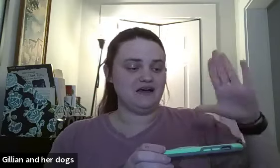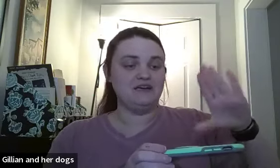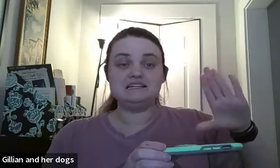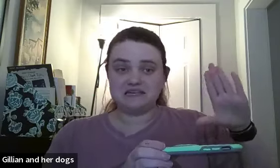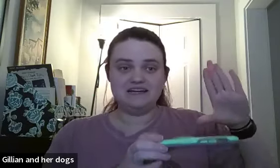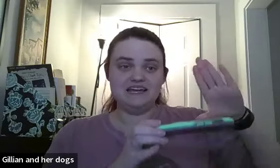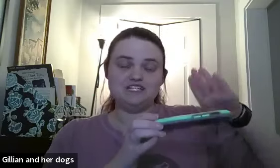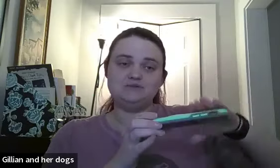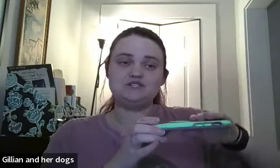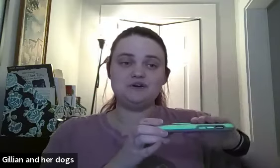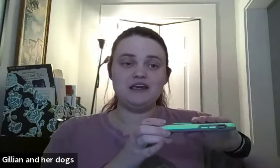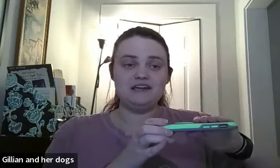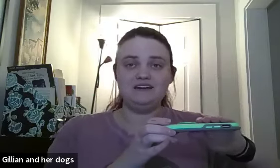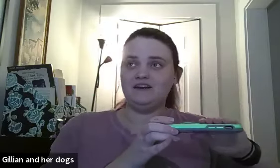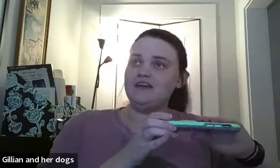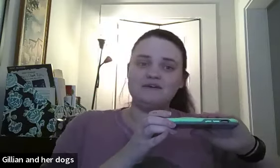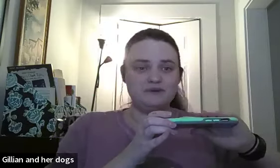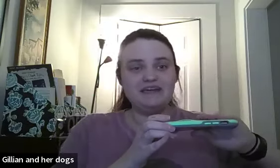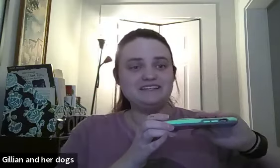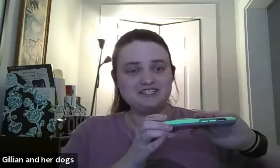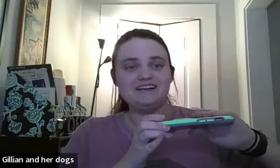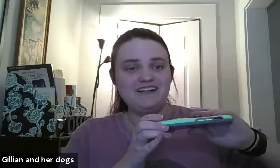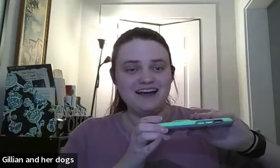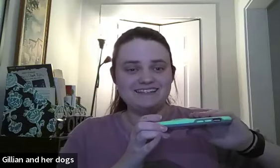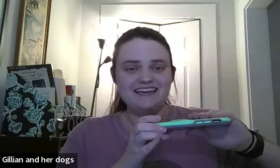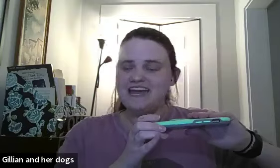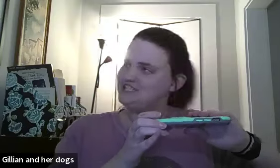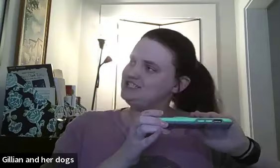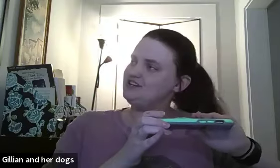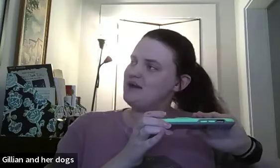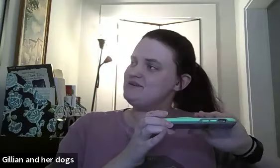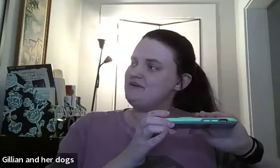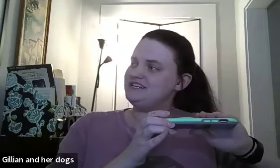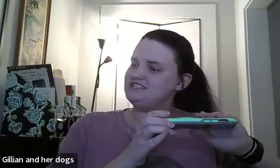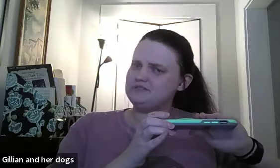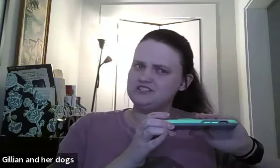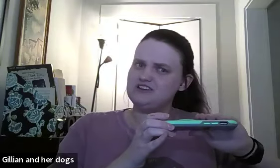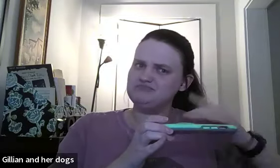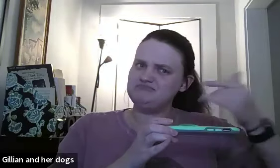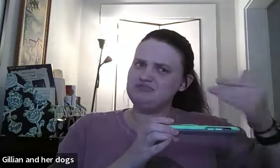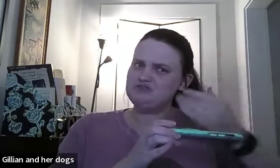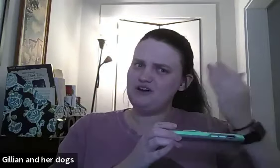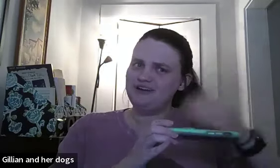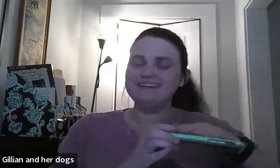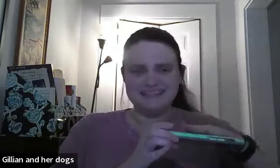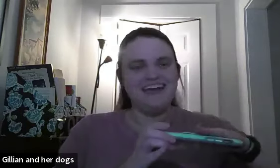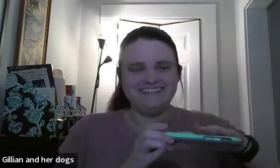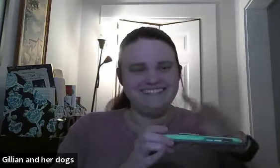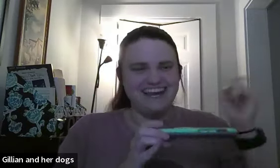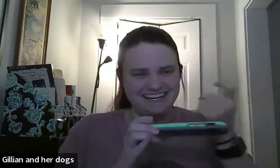loud, signing it, and she would just put her hand here and then we'd pay attention in class. And she'd look up at me when it stops and she goes, new song? And I say, yeah, it's